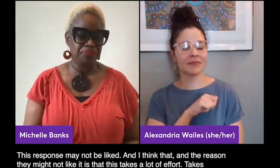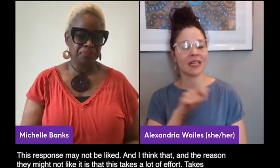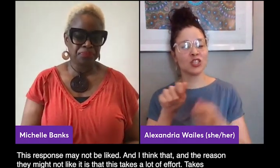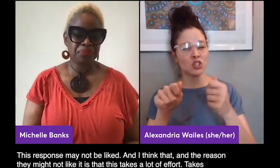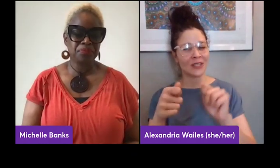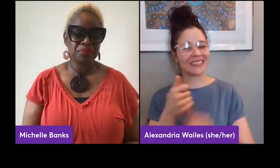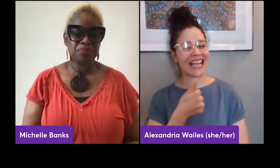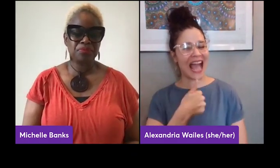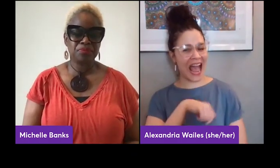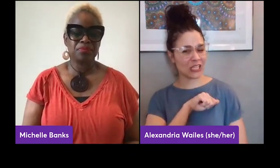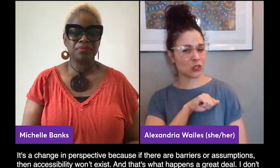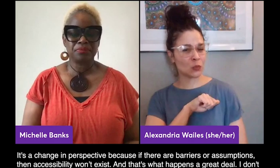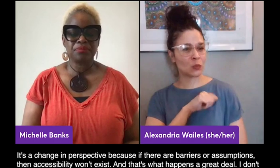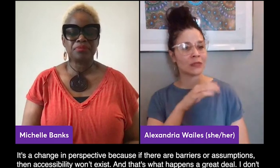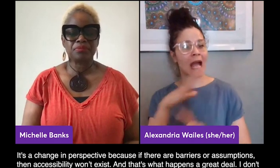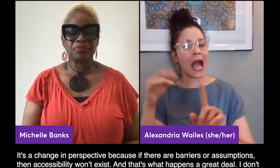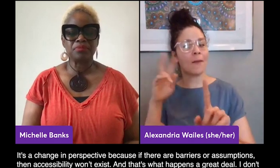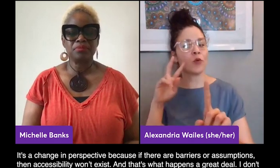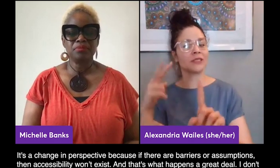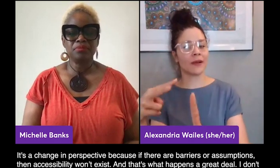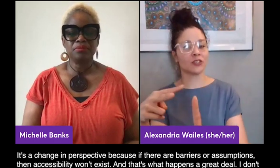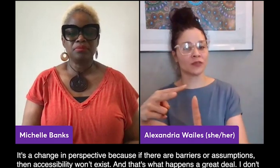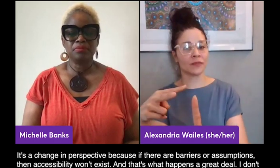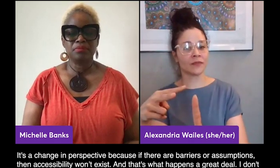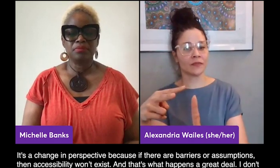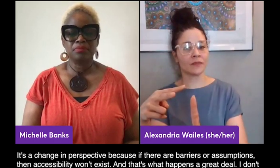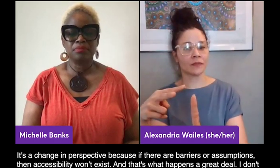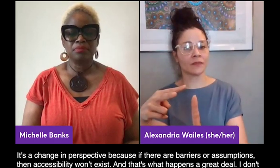Yes. It's a change in perspective.